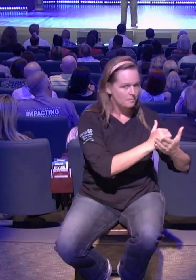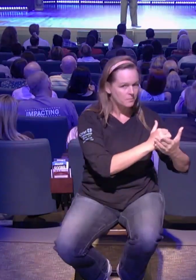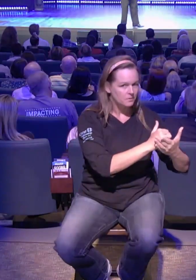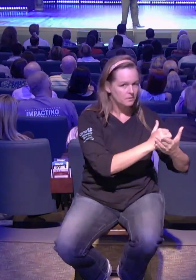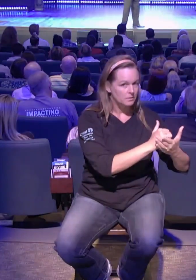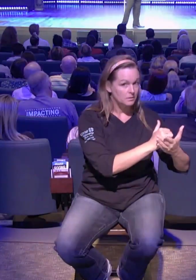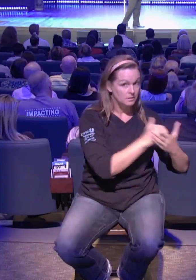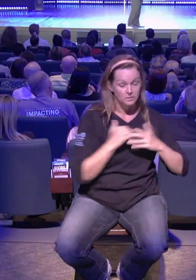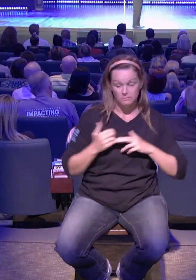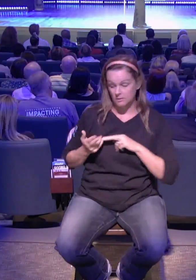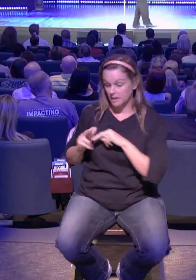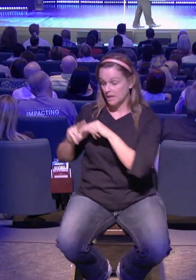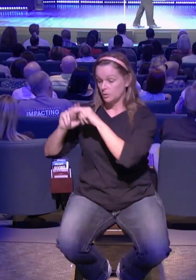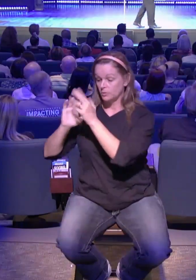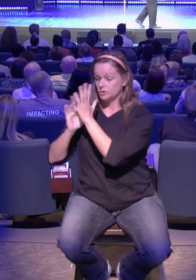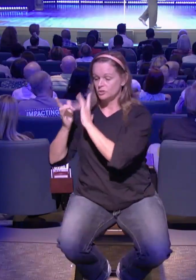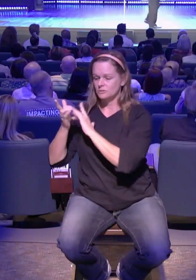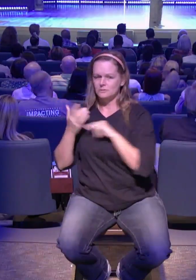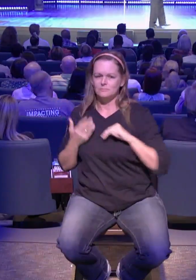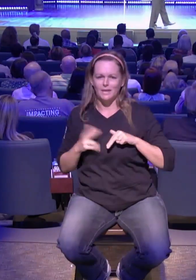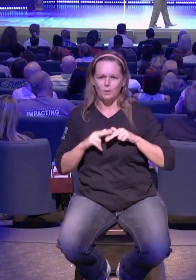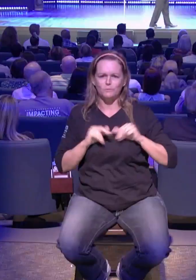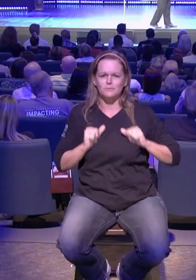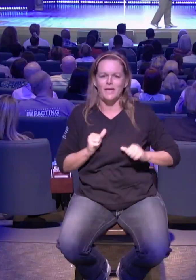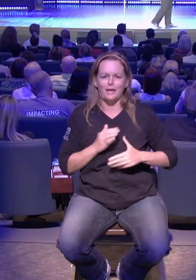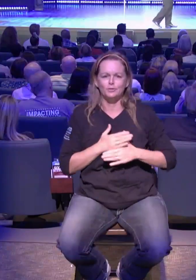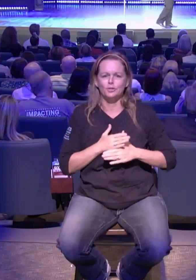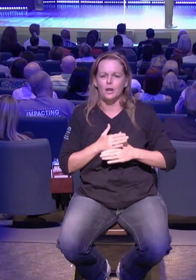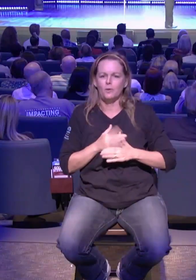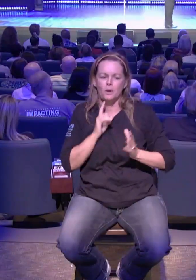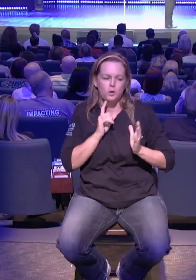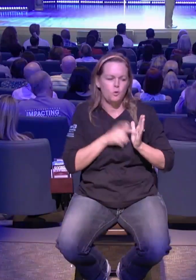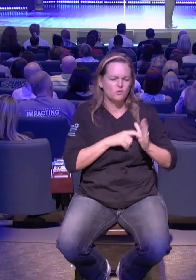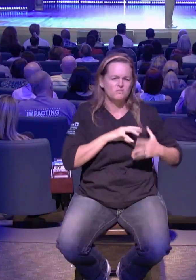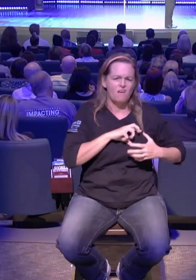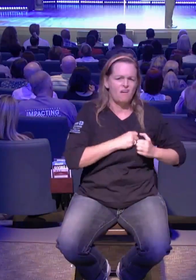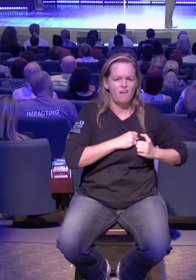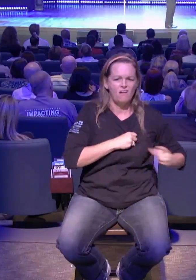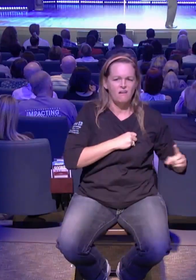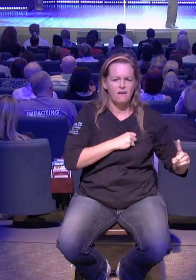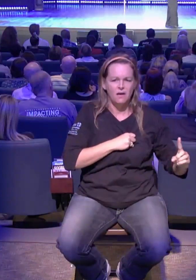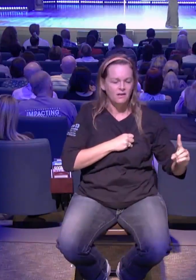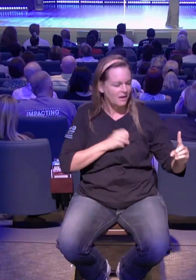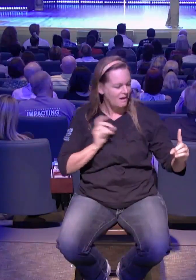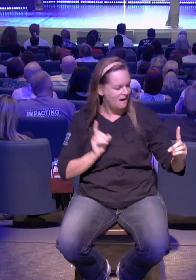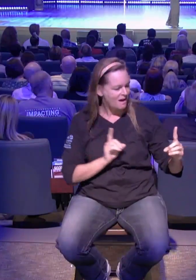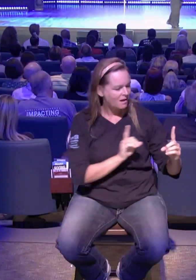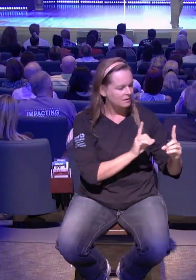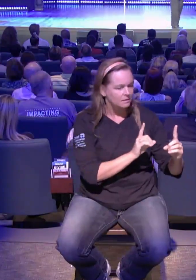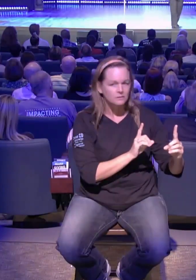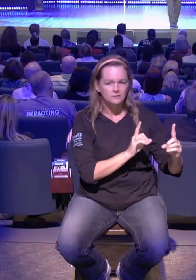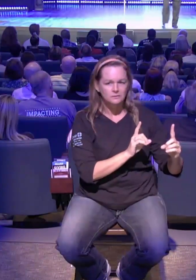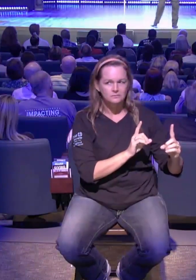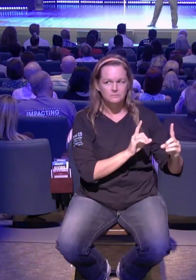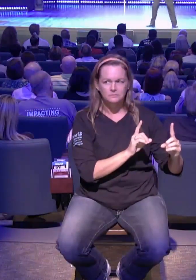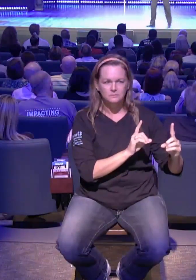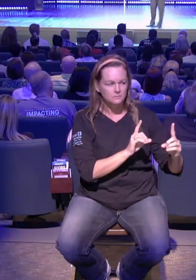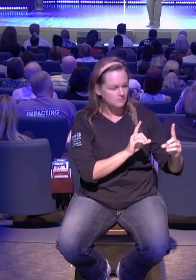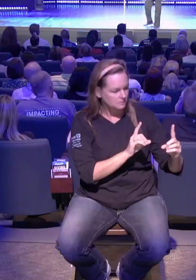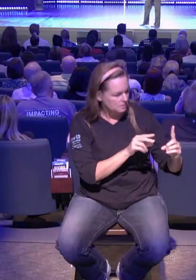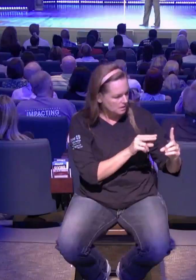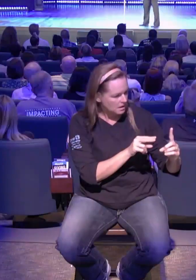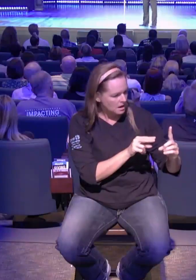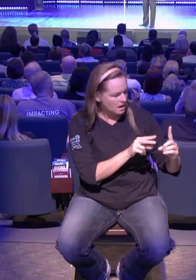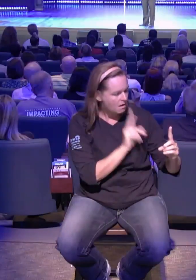because that entrance into the temple was a common entrance point into the temple. They brought him there every day. But isn't it interesting, in